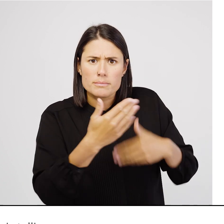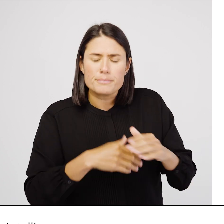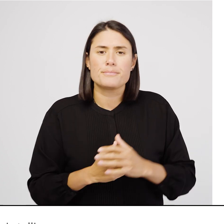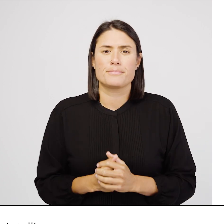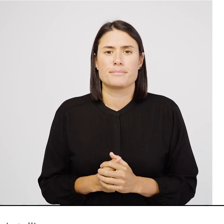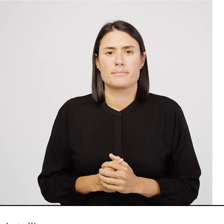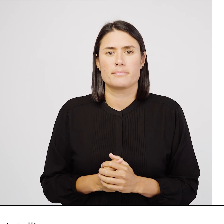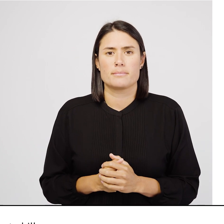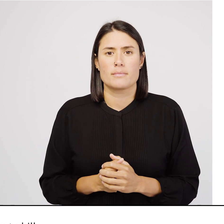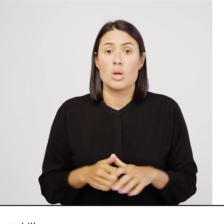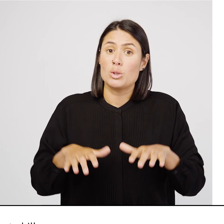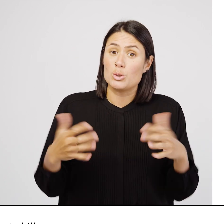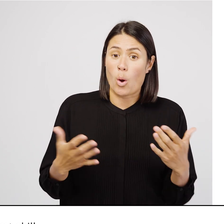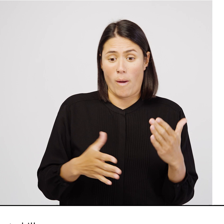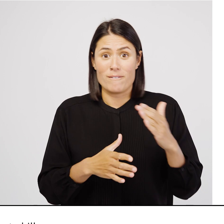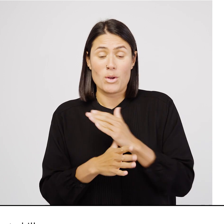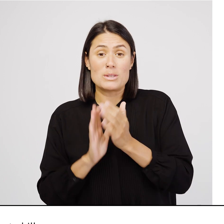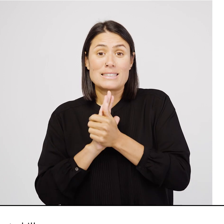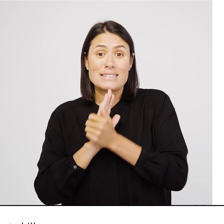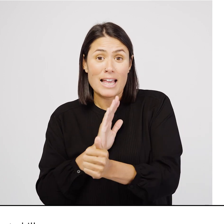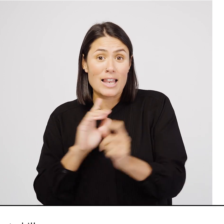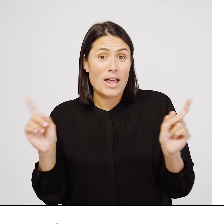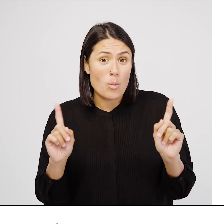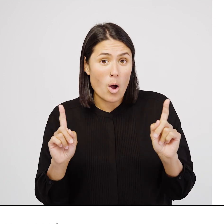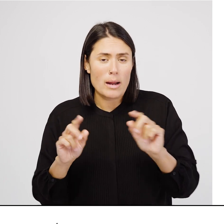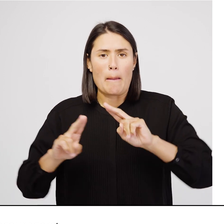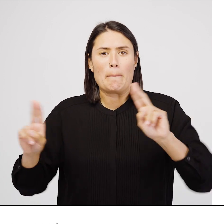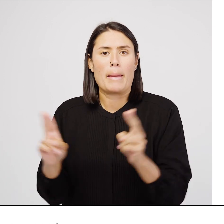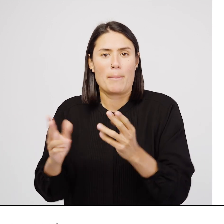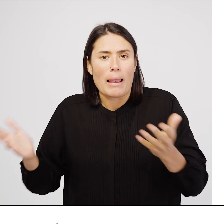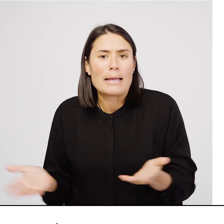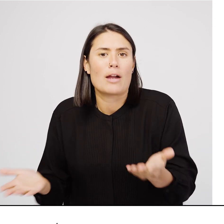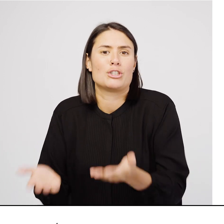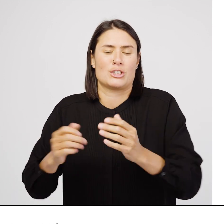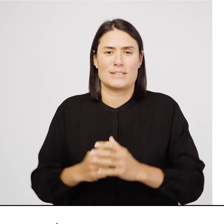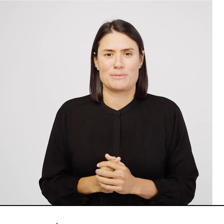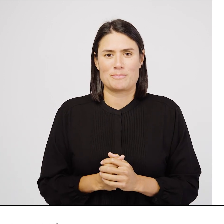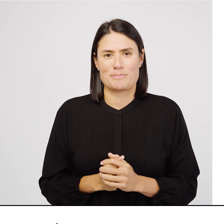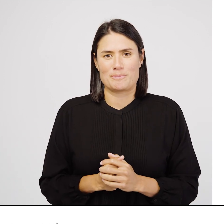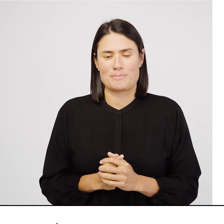you. So the first skill is minimal encourages.